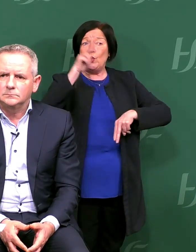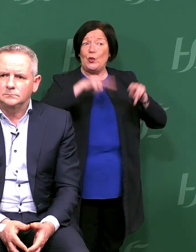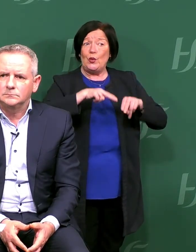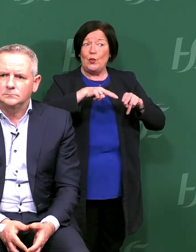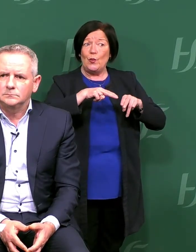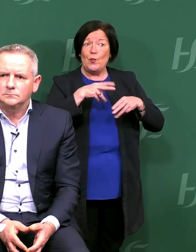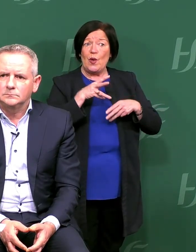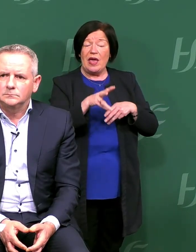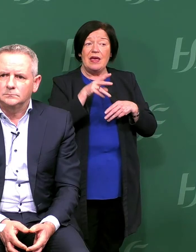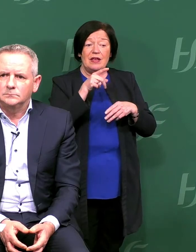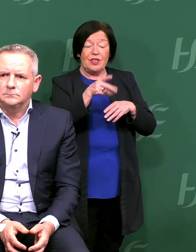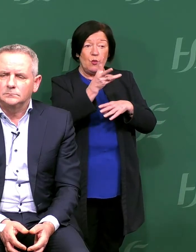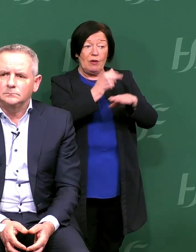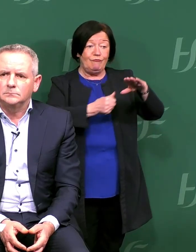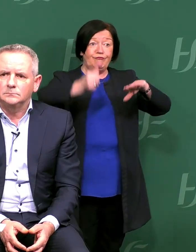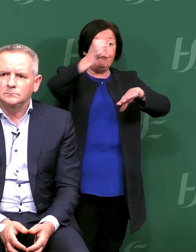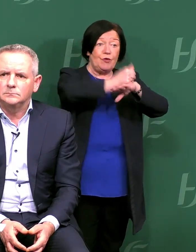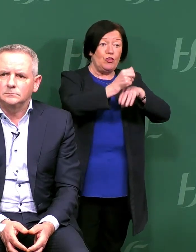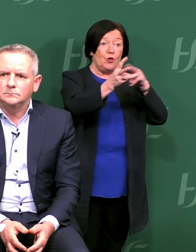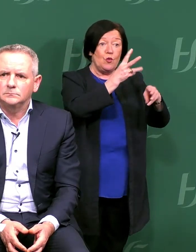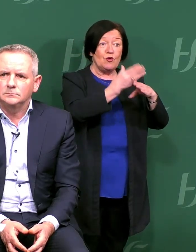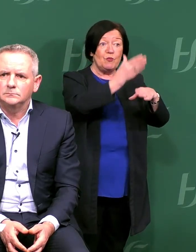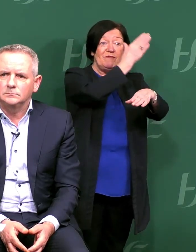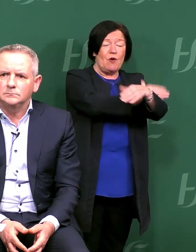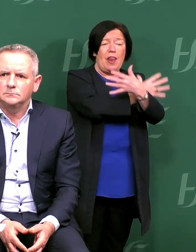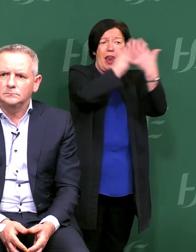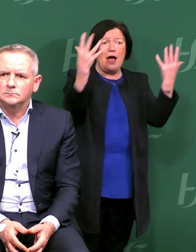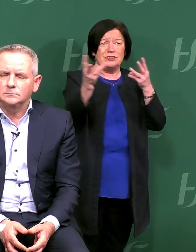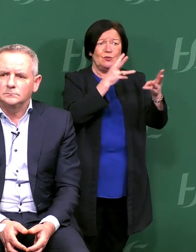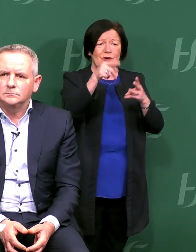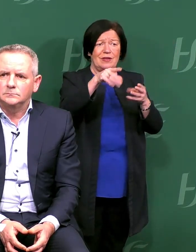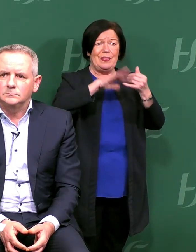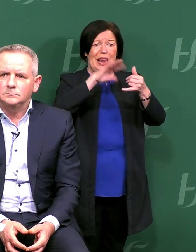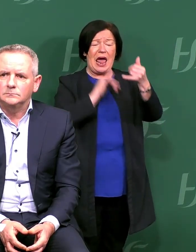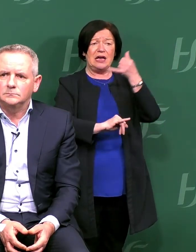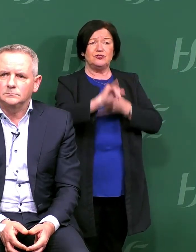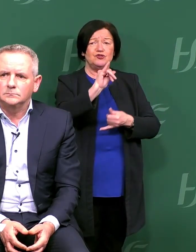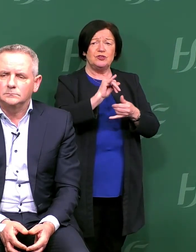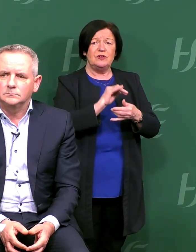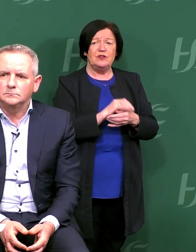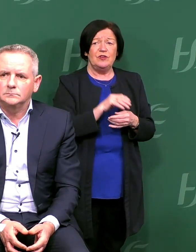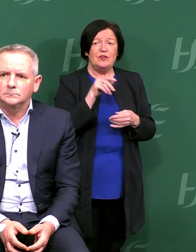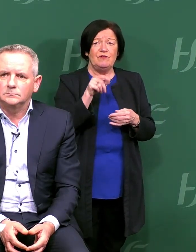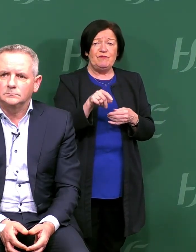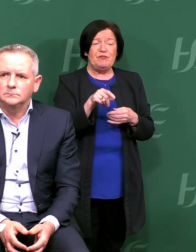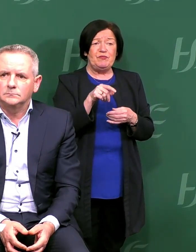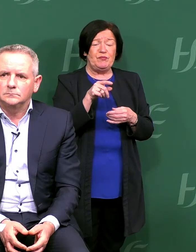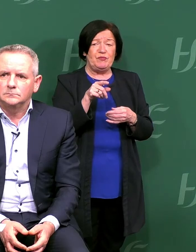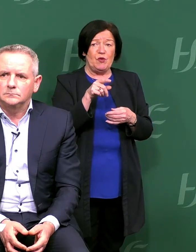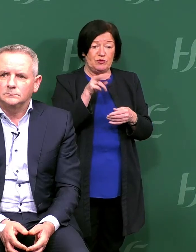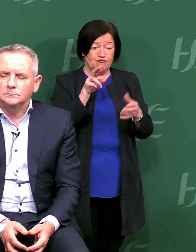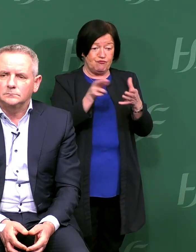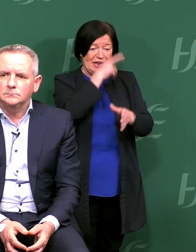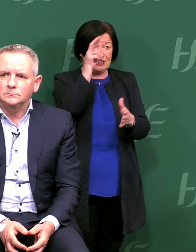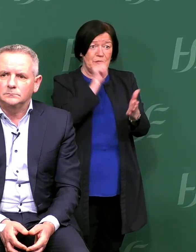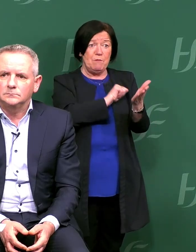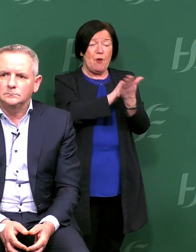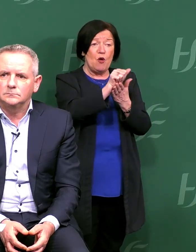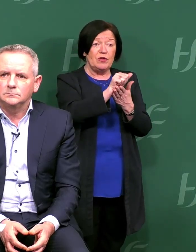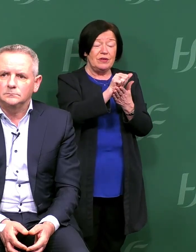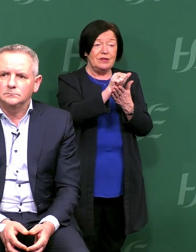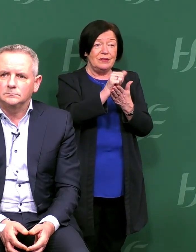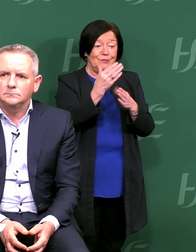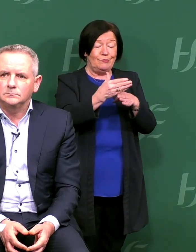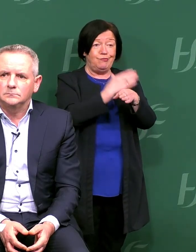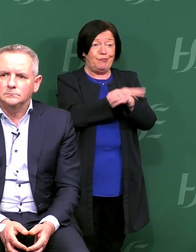approach? Is this superseding the work that was done? It was loads of work done on this last year. It was all but ready to be published before people